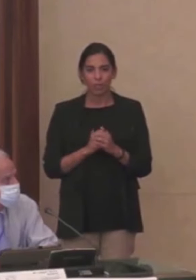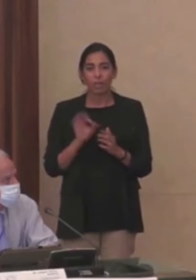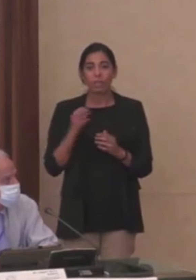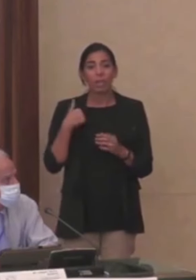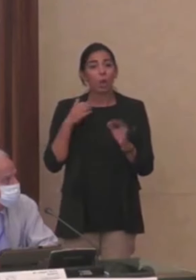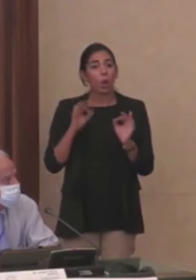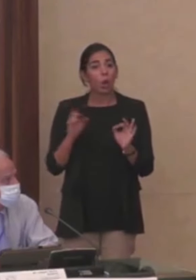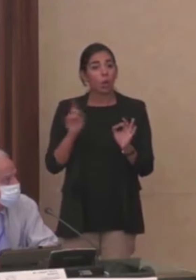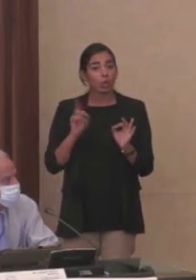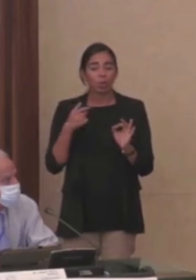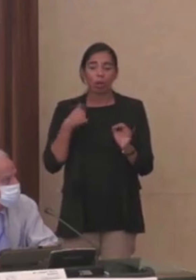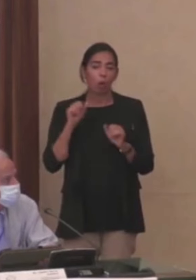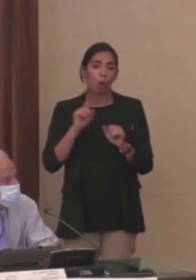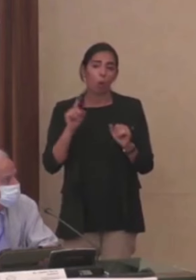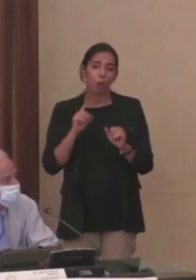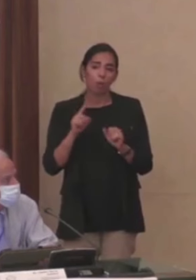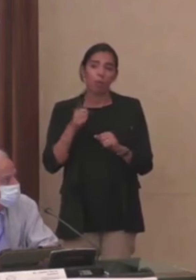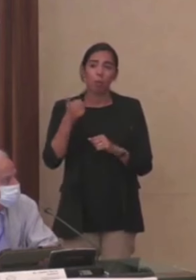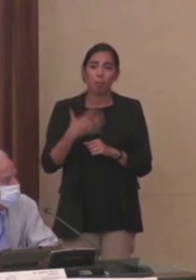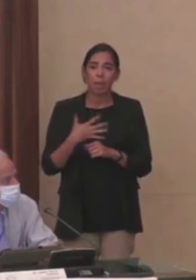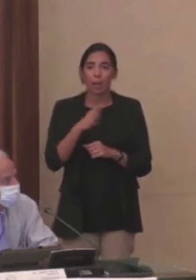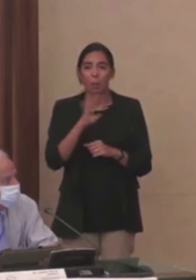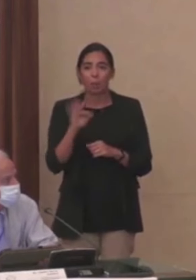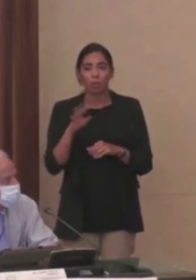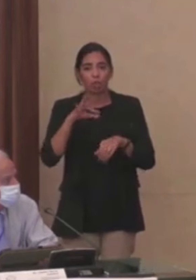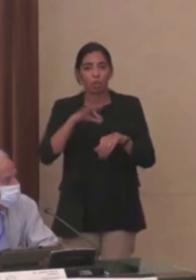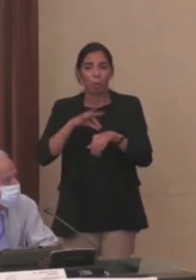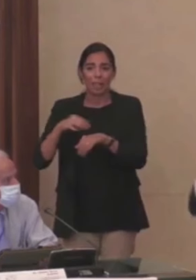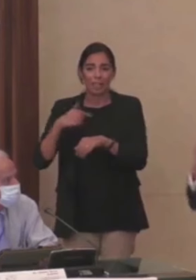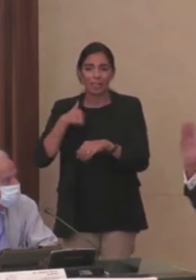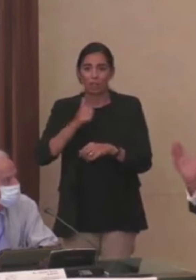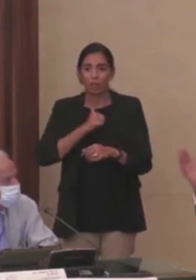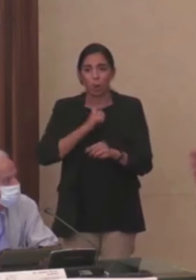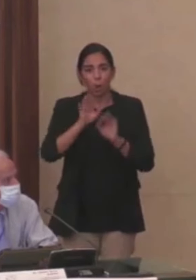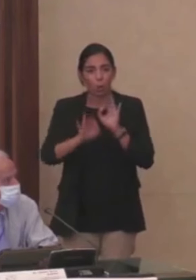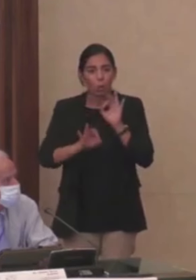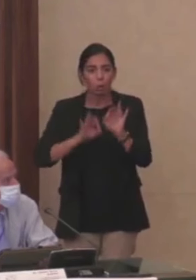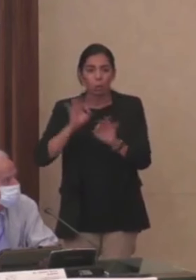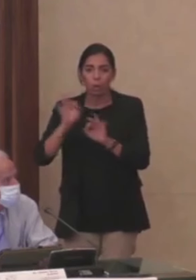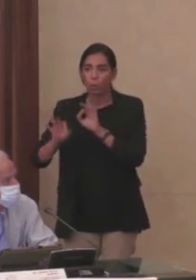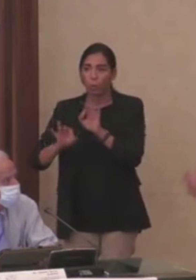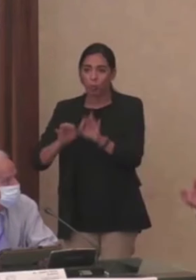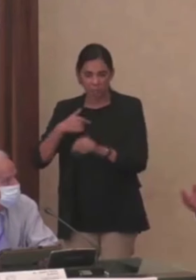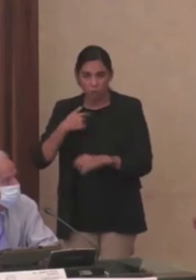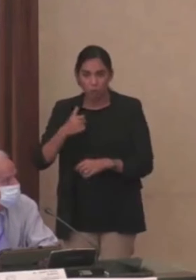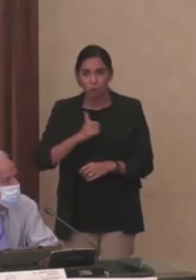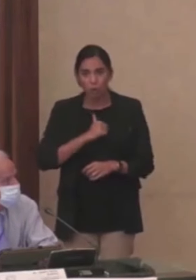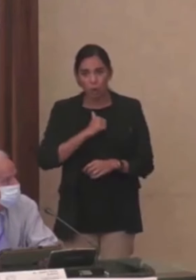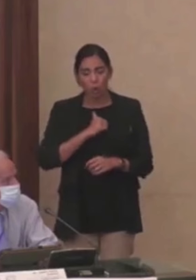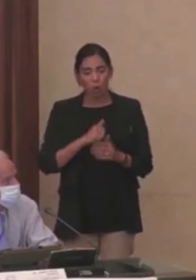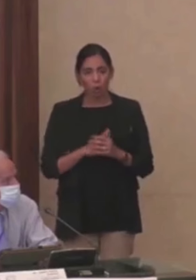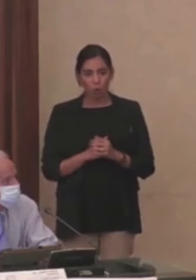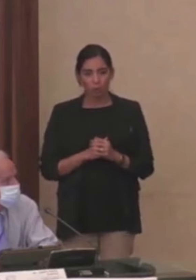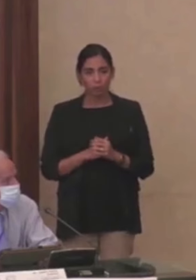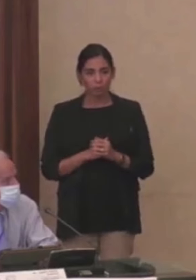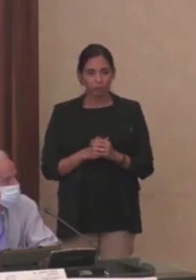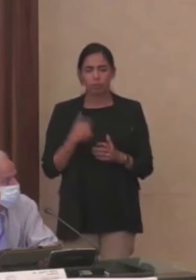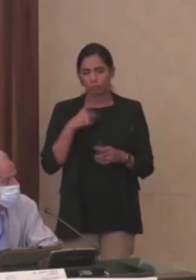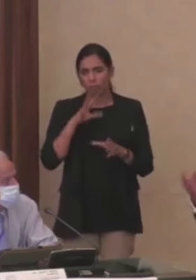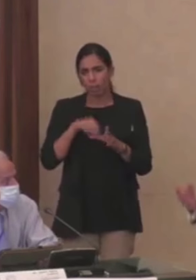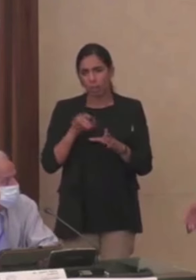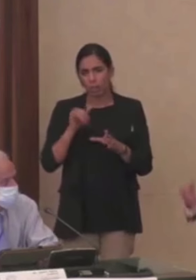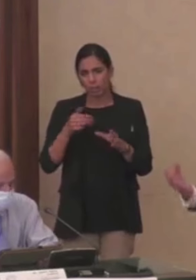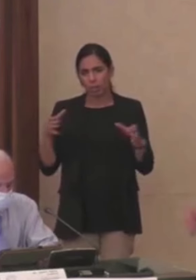old methods. Otherwise, I wouldn't have been able to treat 1,300